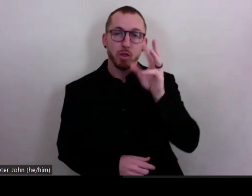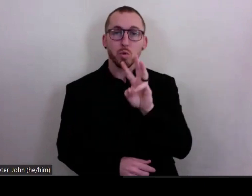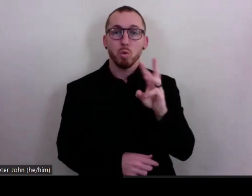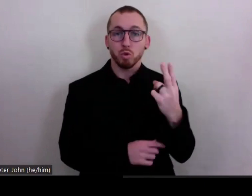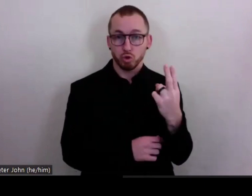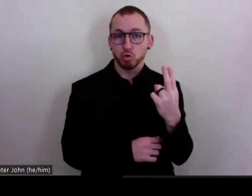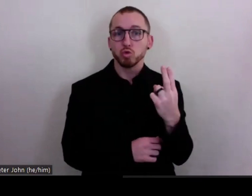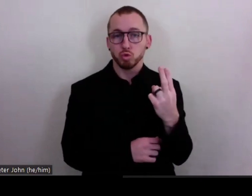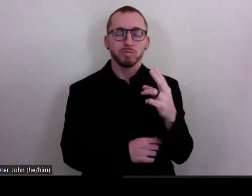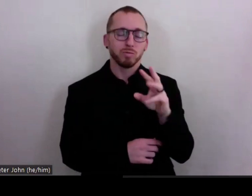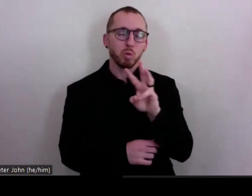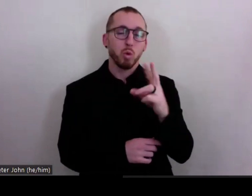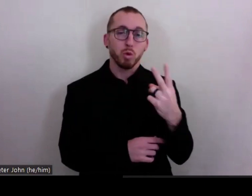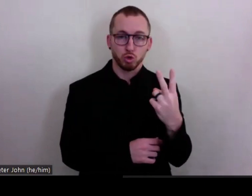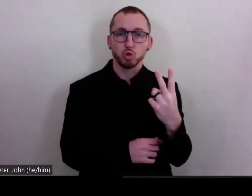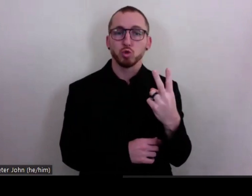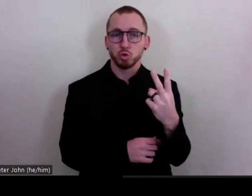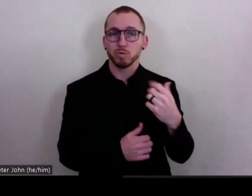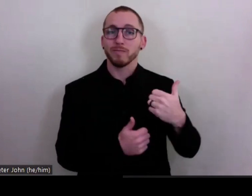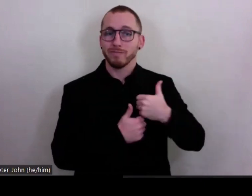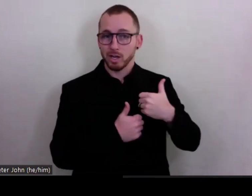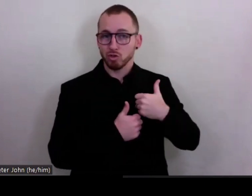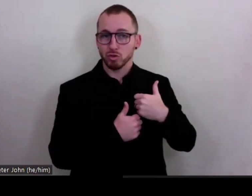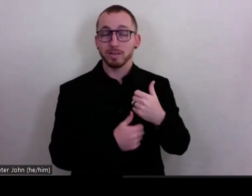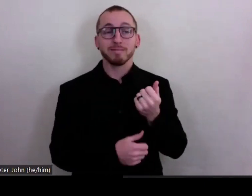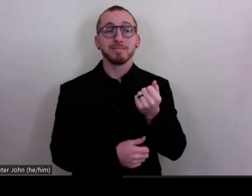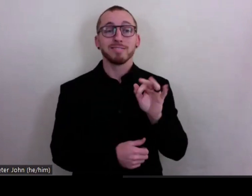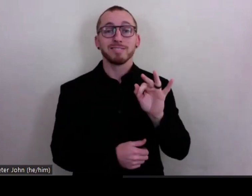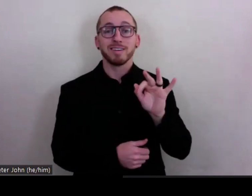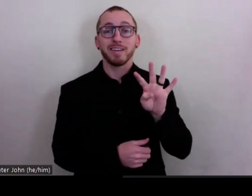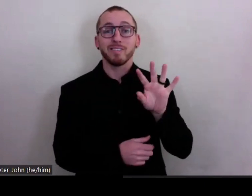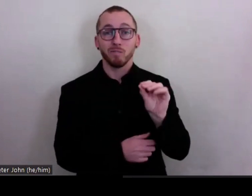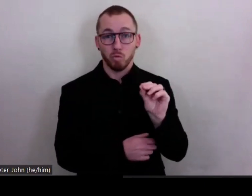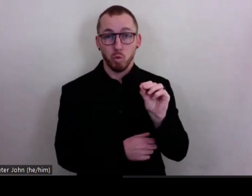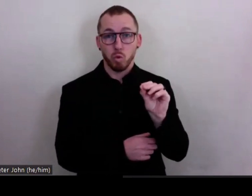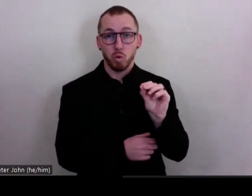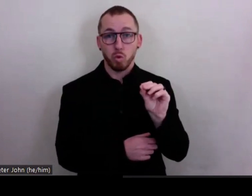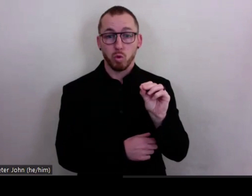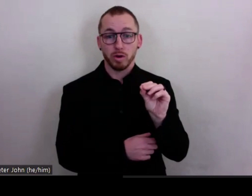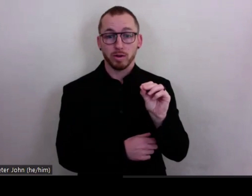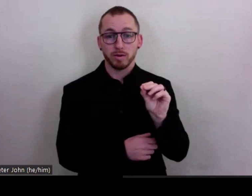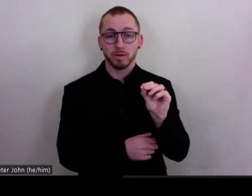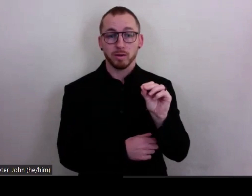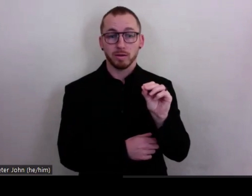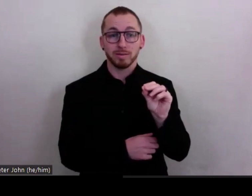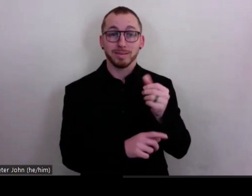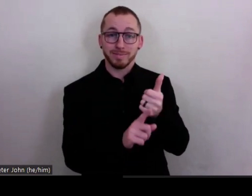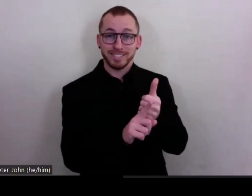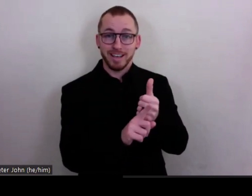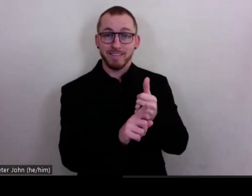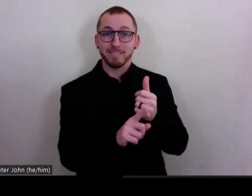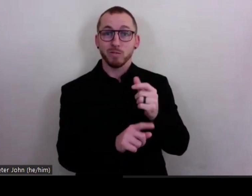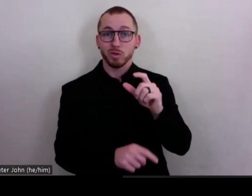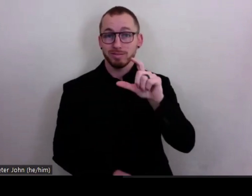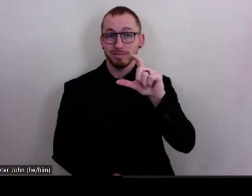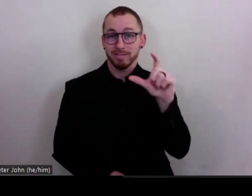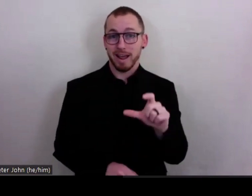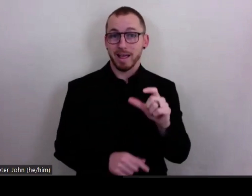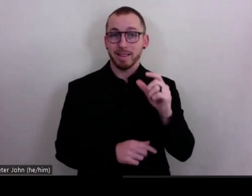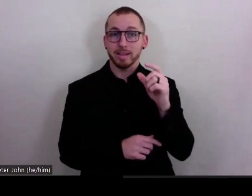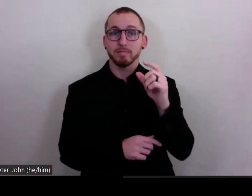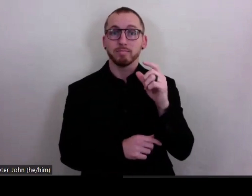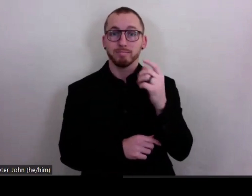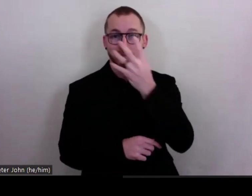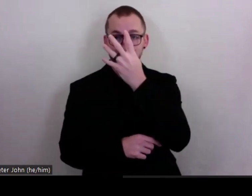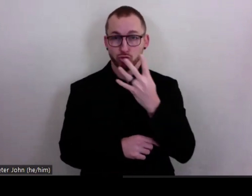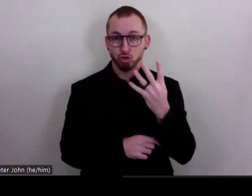veteran who in 1940, as an Italian immigrant, signed up to be in the U.S.